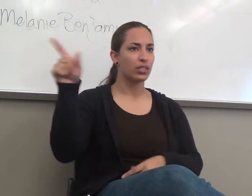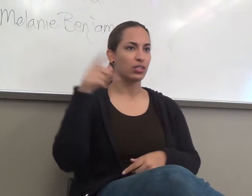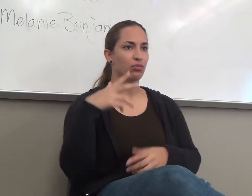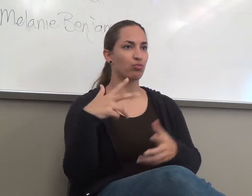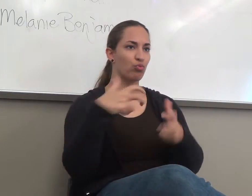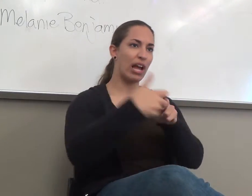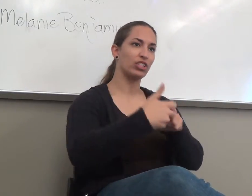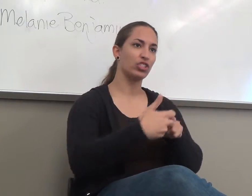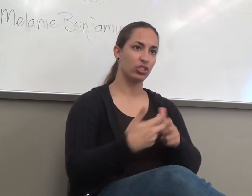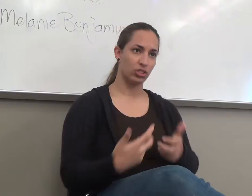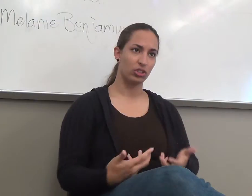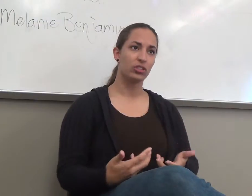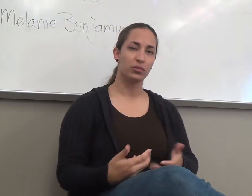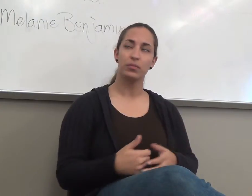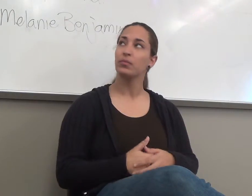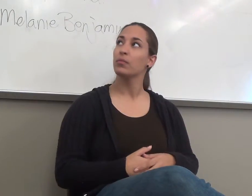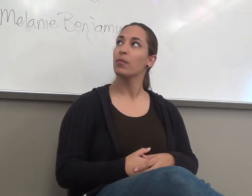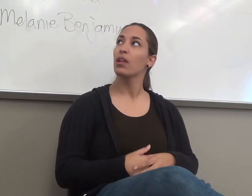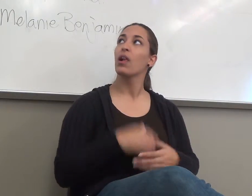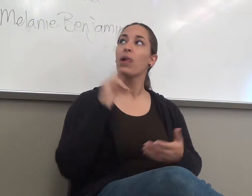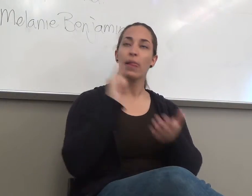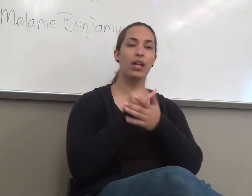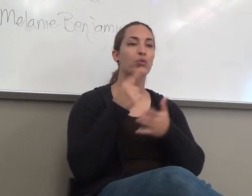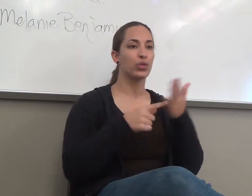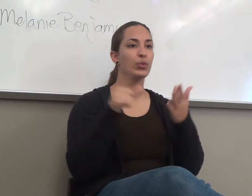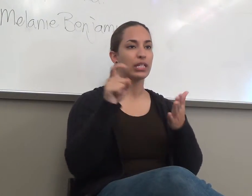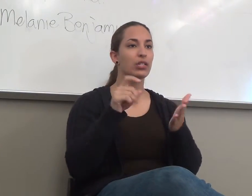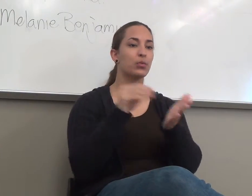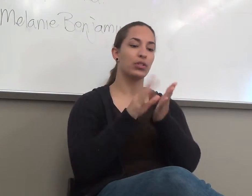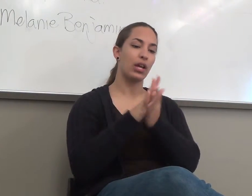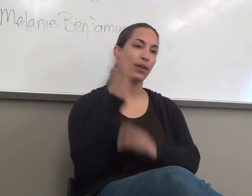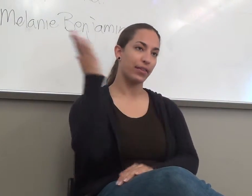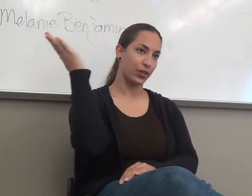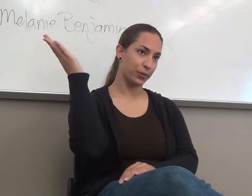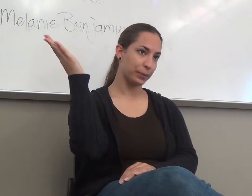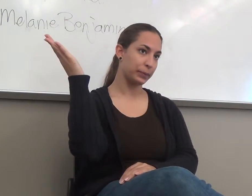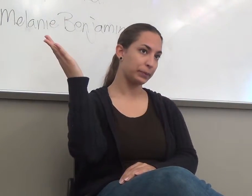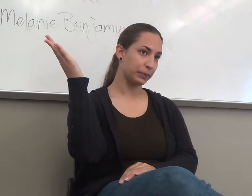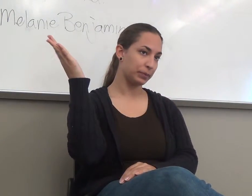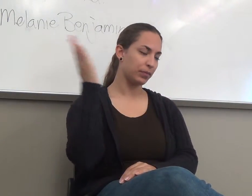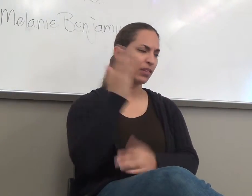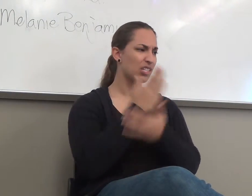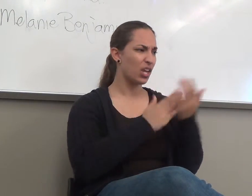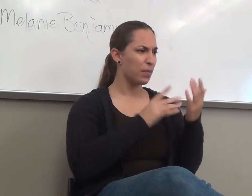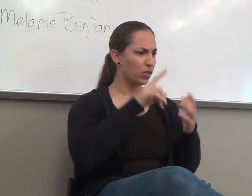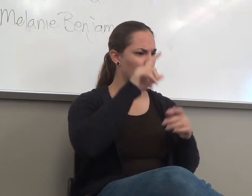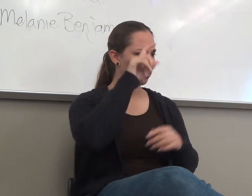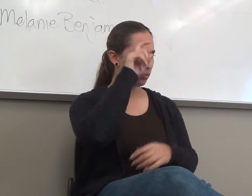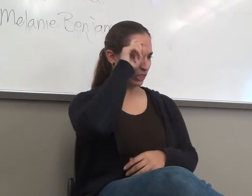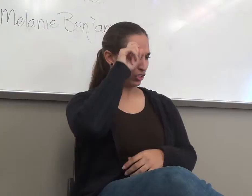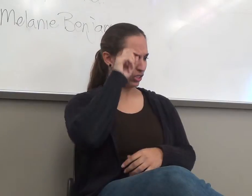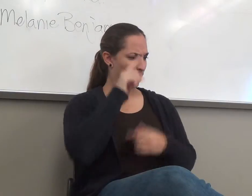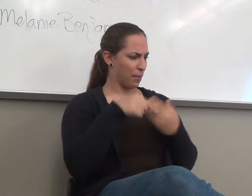here. This was, there are some questions about how people act when